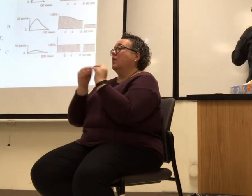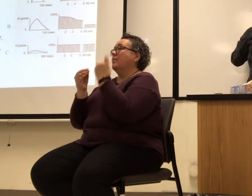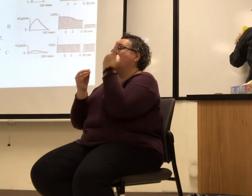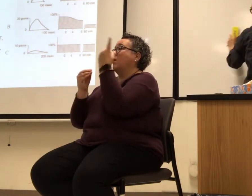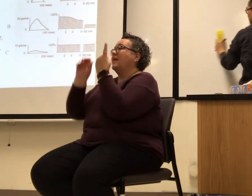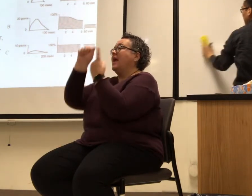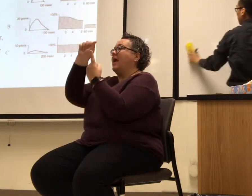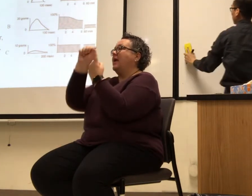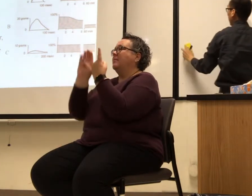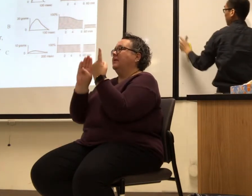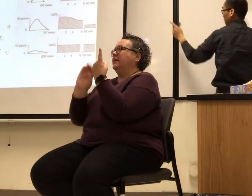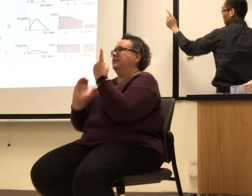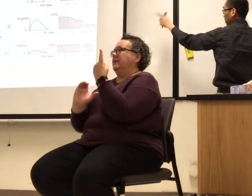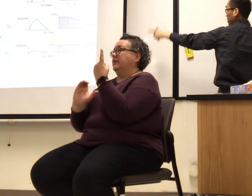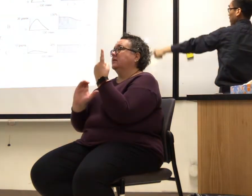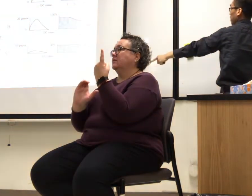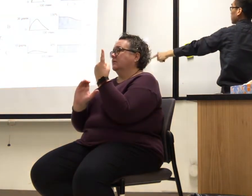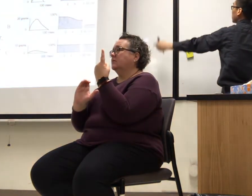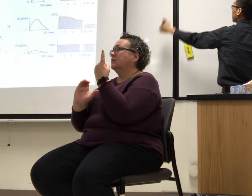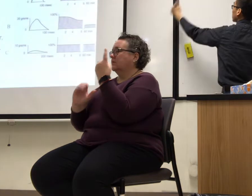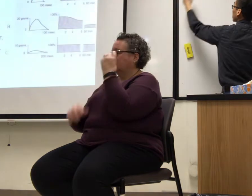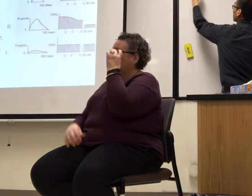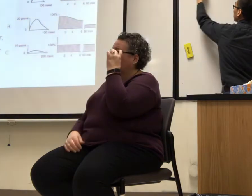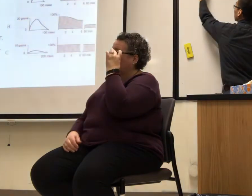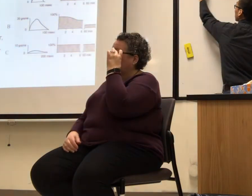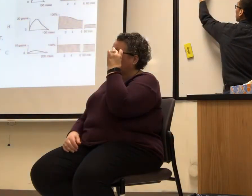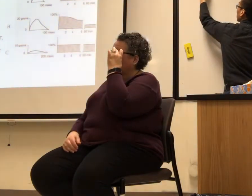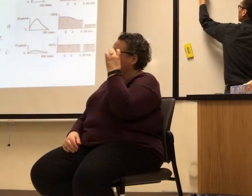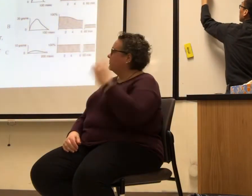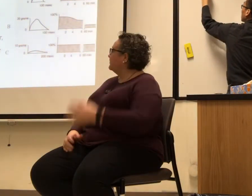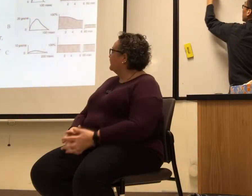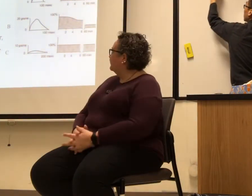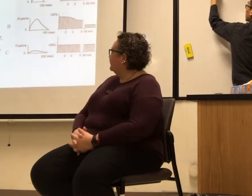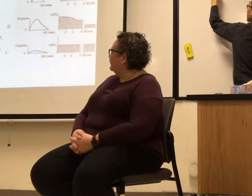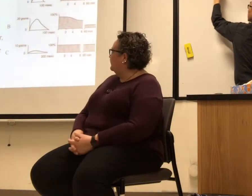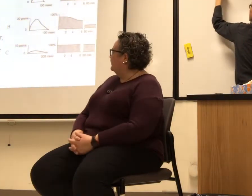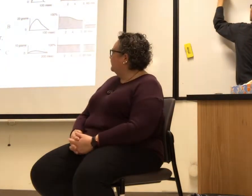and identify the fiber type based on the data.